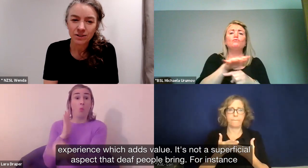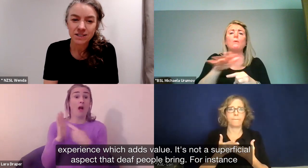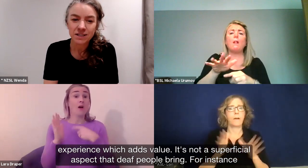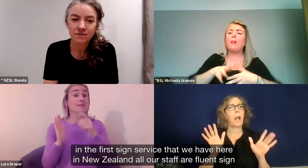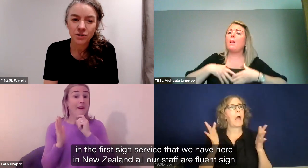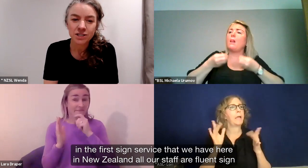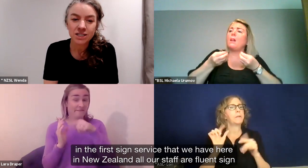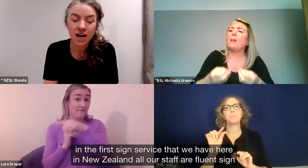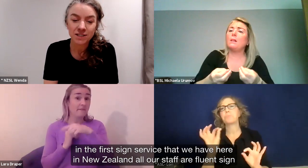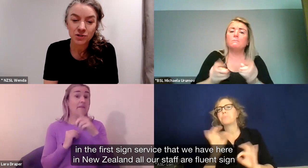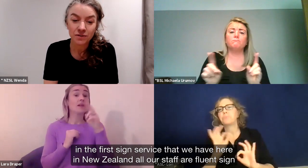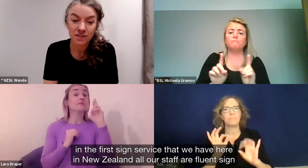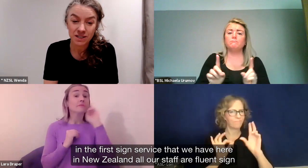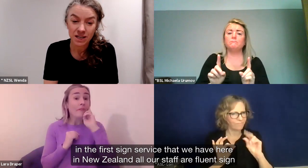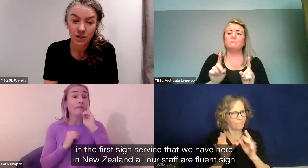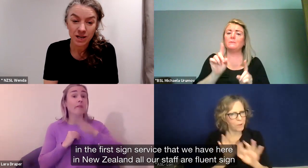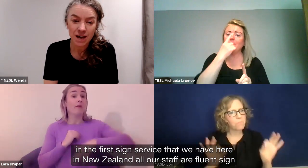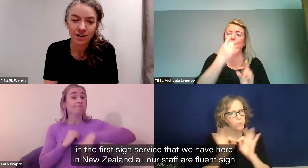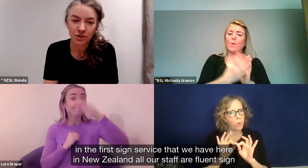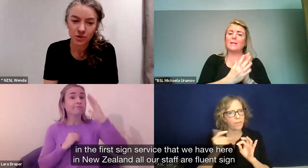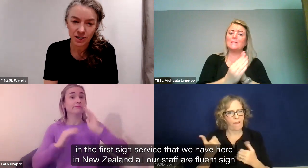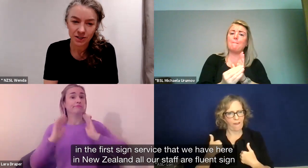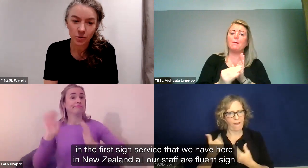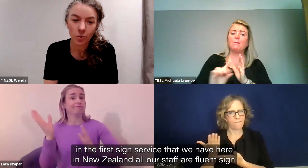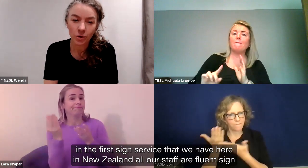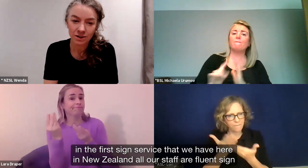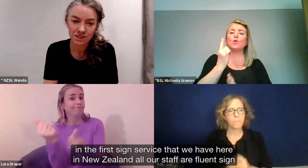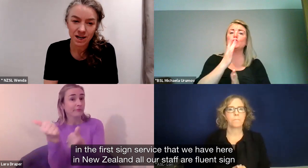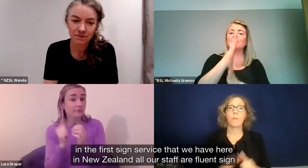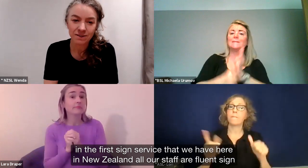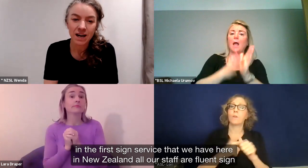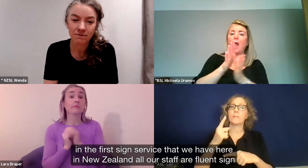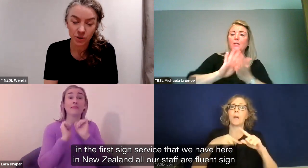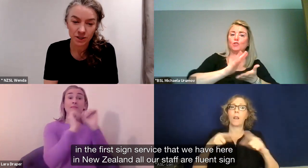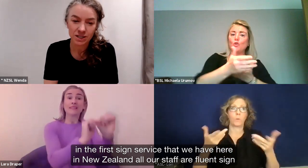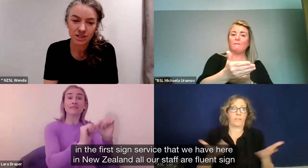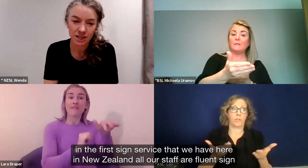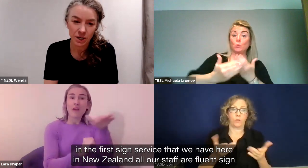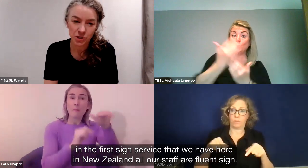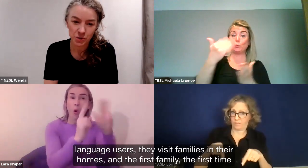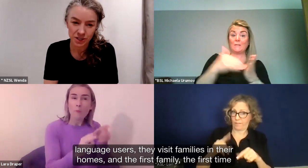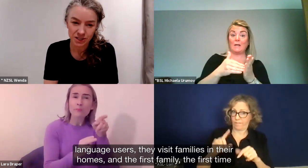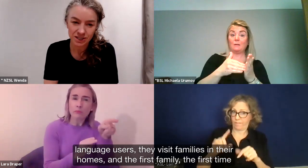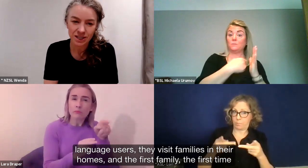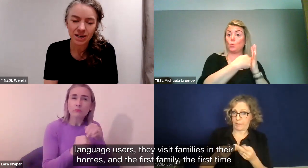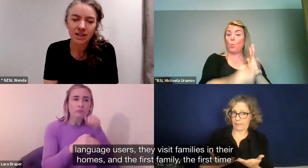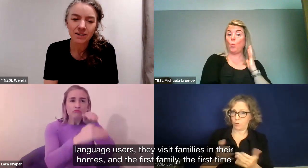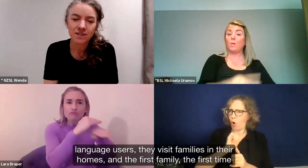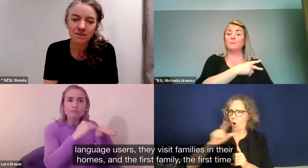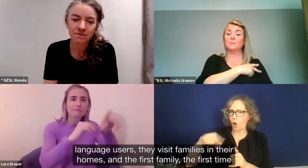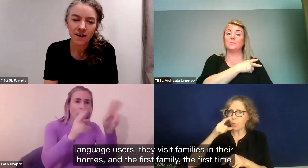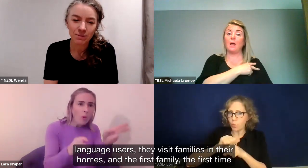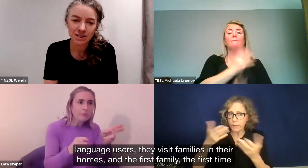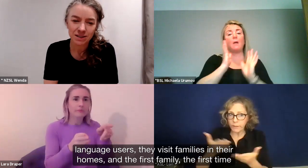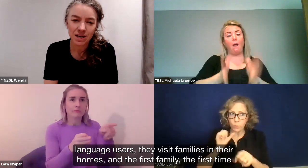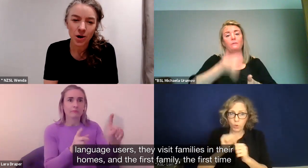For instance, in the first sign service that we have here in New Zealand, all our staff are fluent sign language users. They